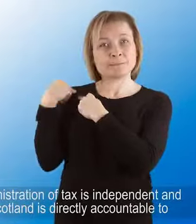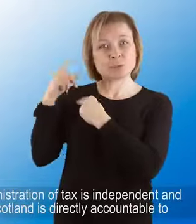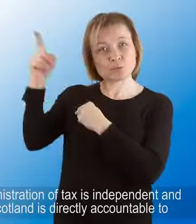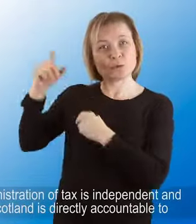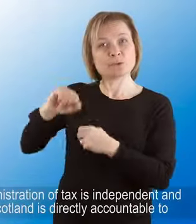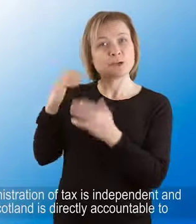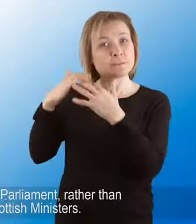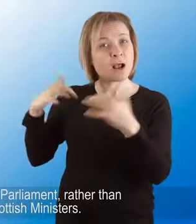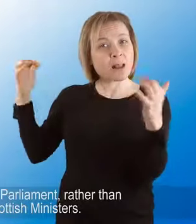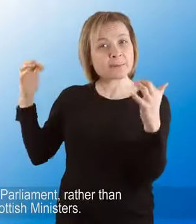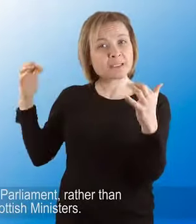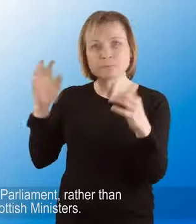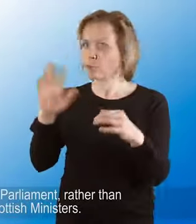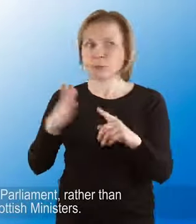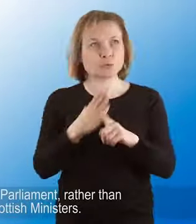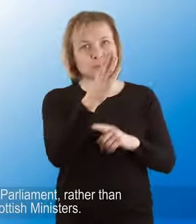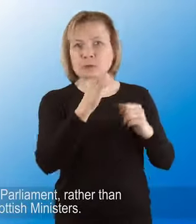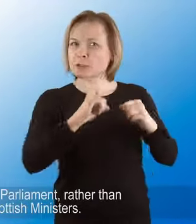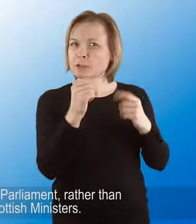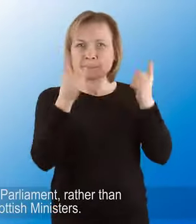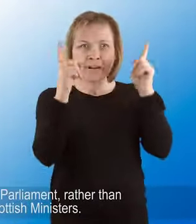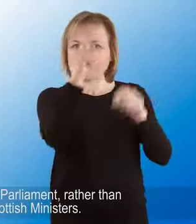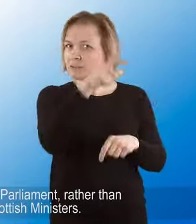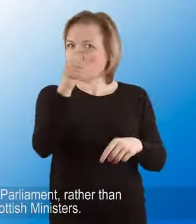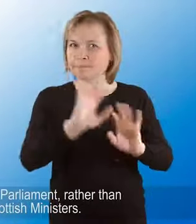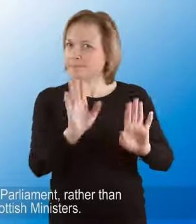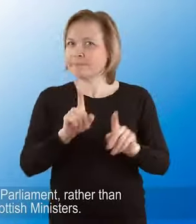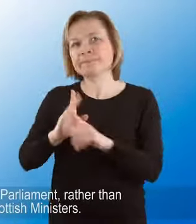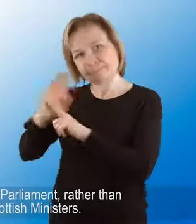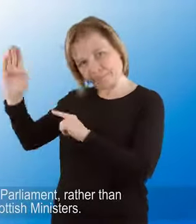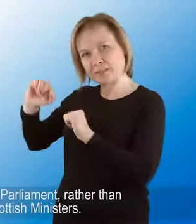the Scottish Parliament, rather than to Scottish ministers.